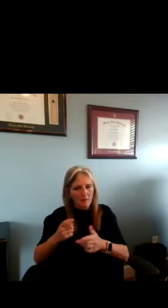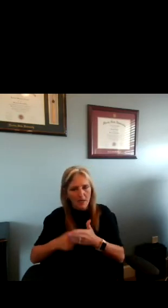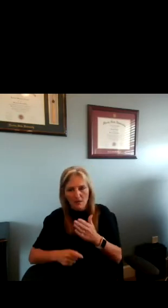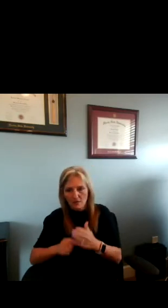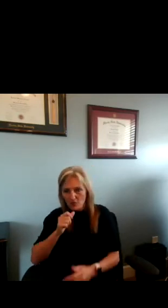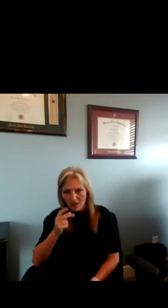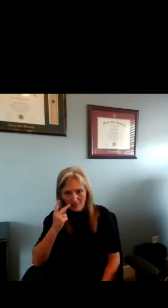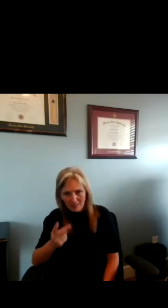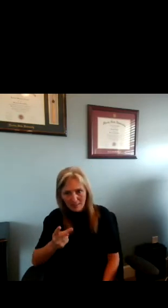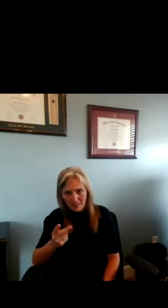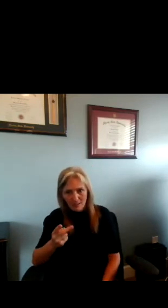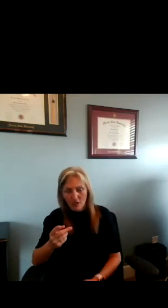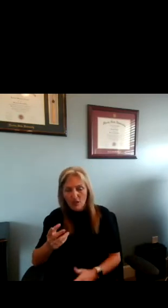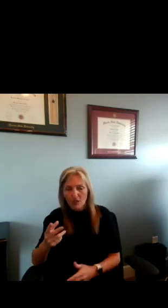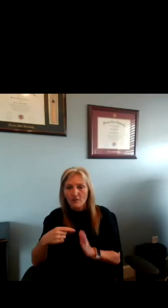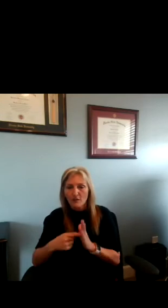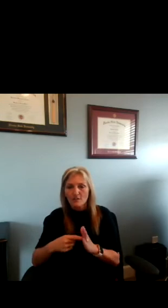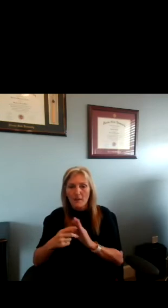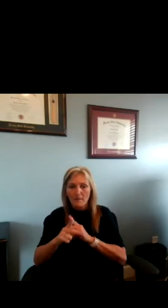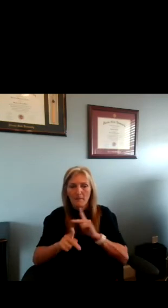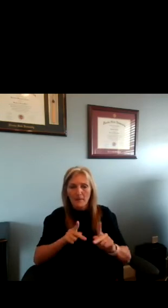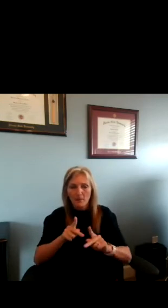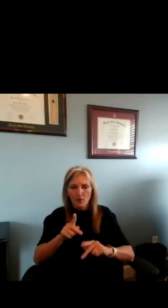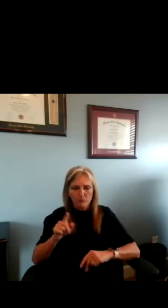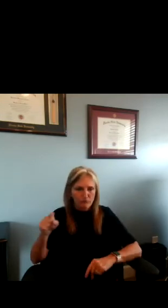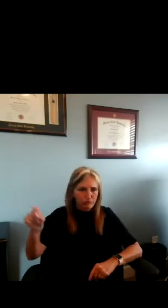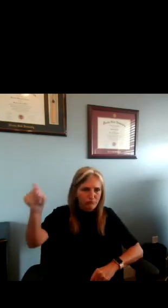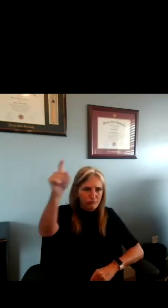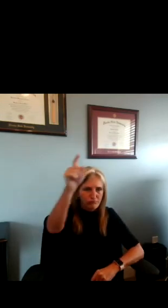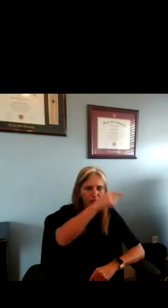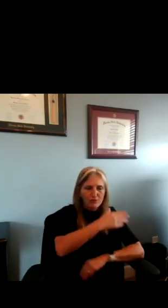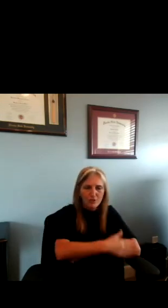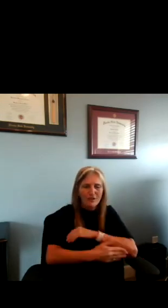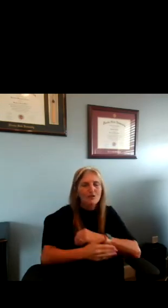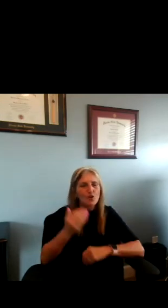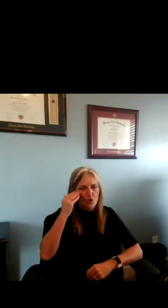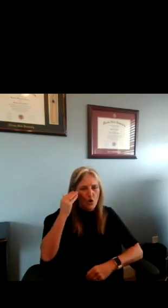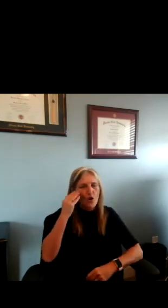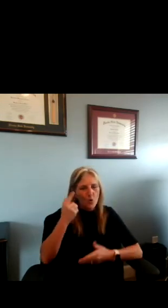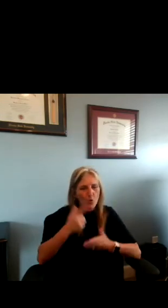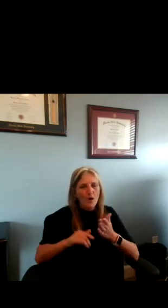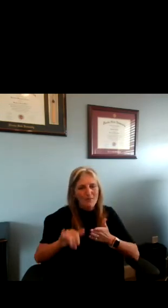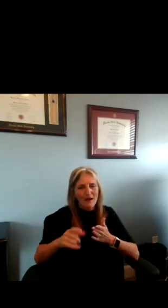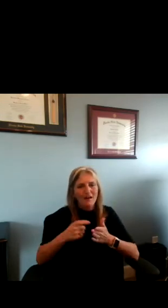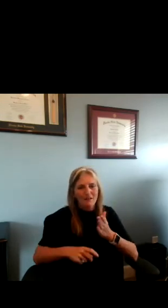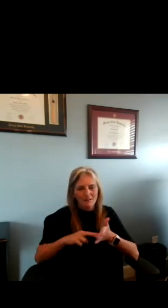There are families around the country who know what those costs are.